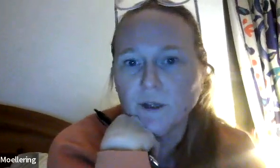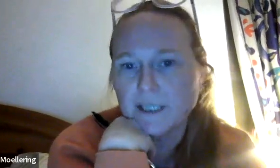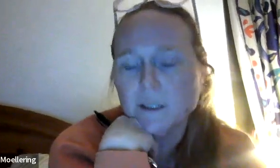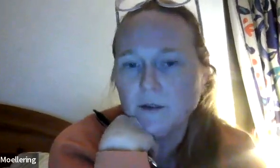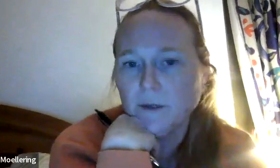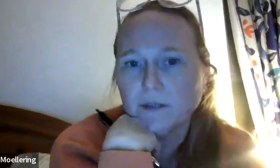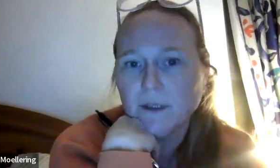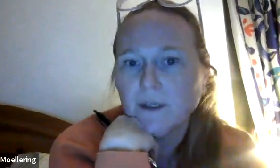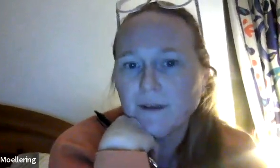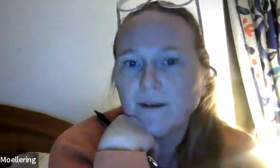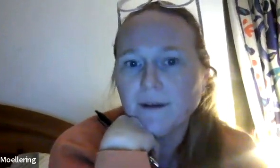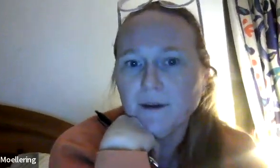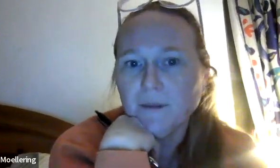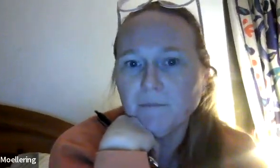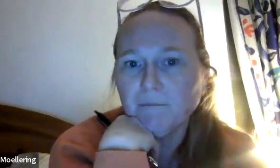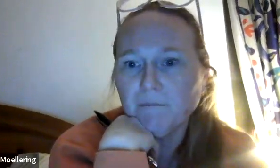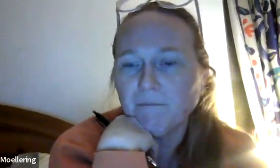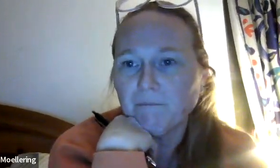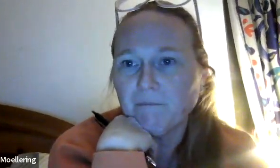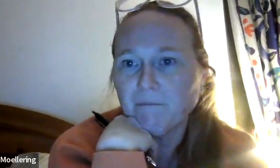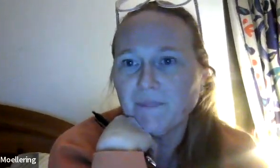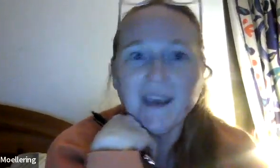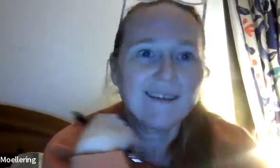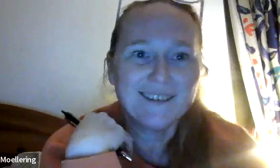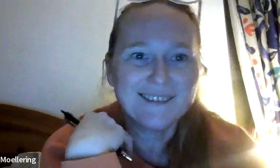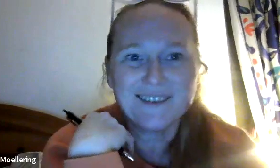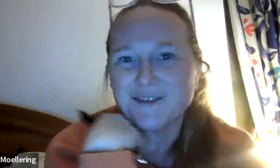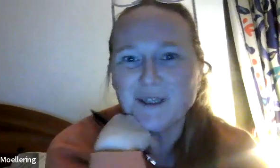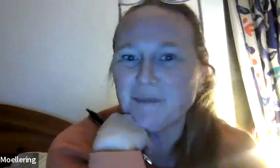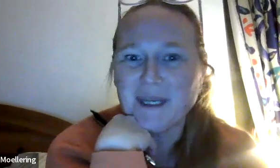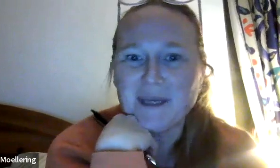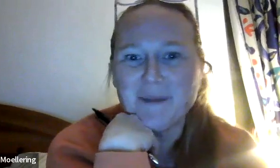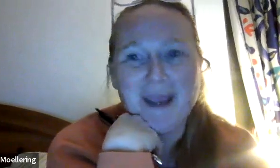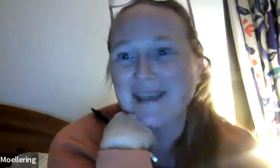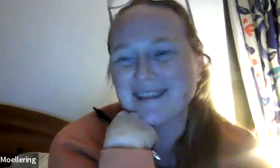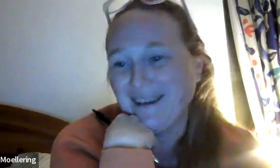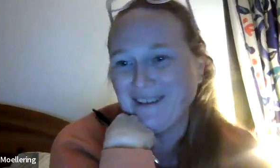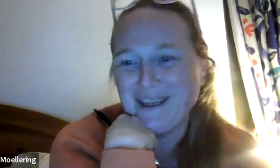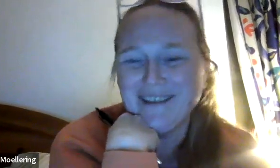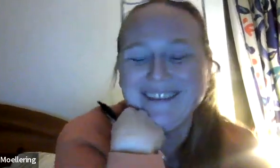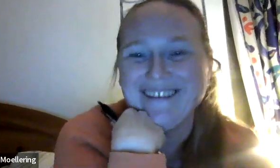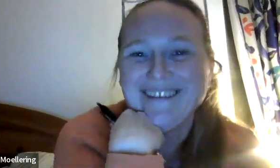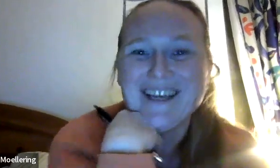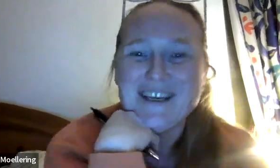Gloria too. And yeah, it might come to pass. So keep